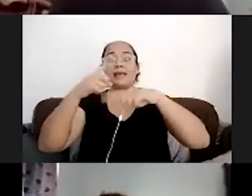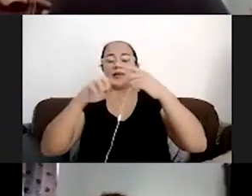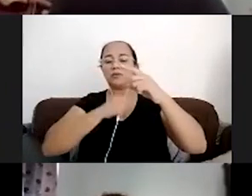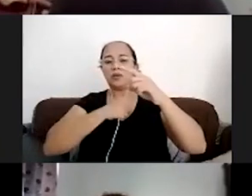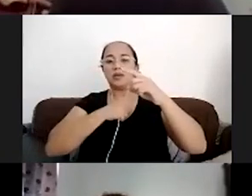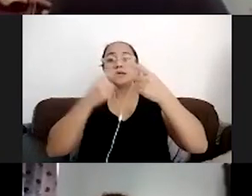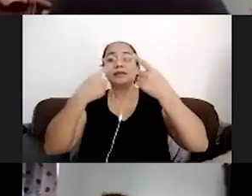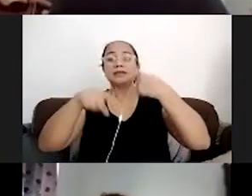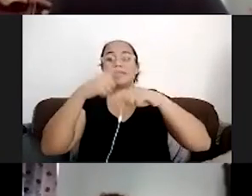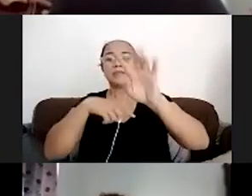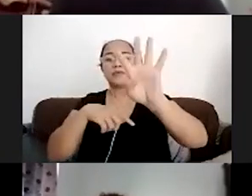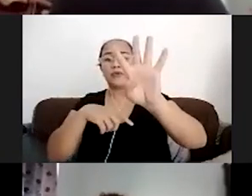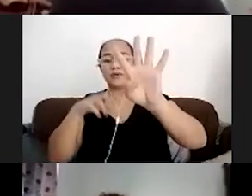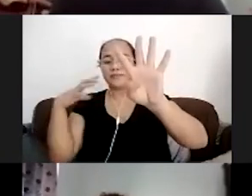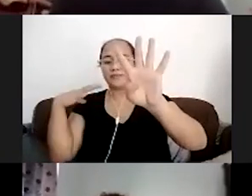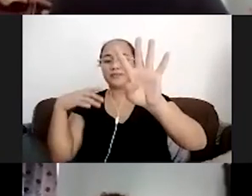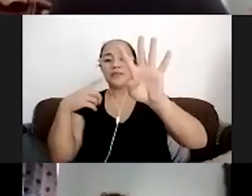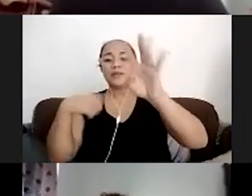Let me go back up here.